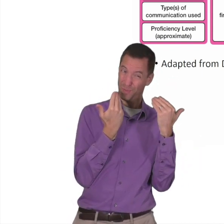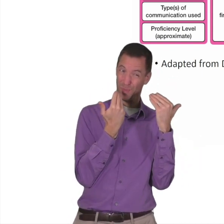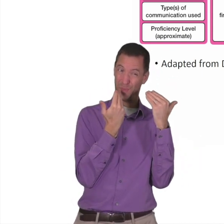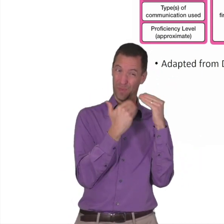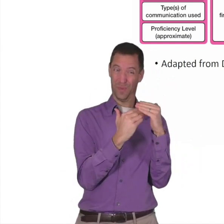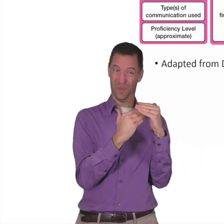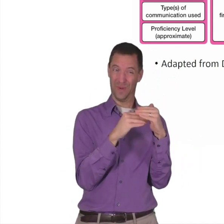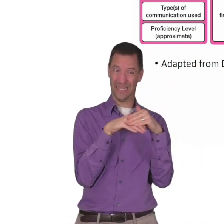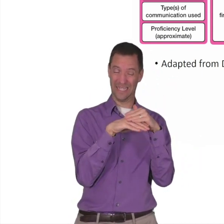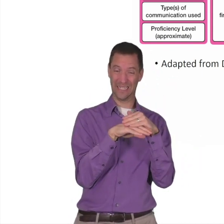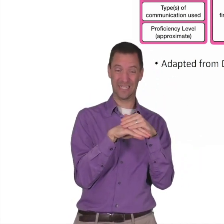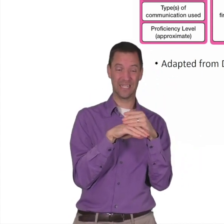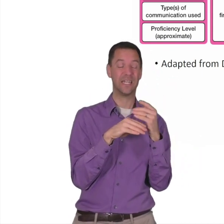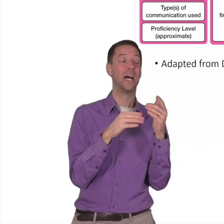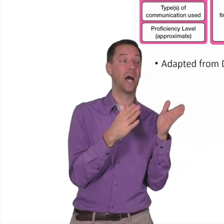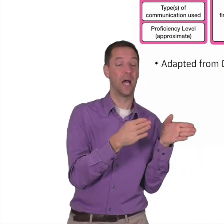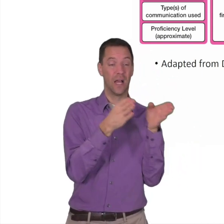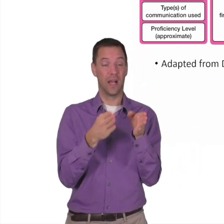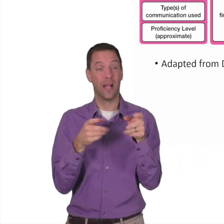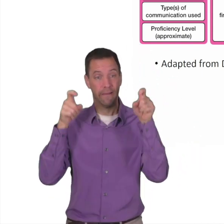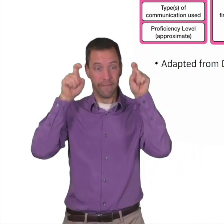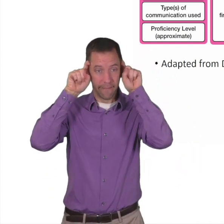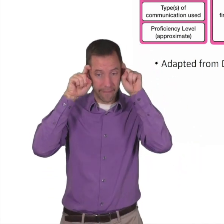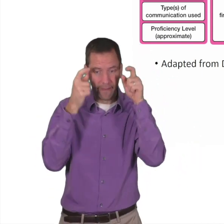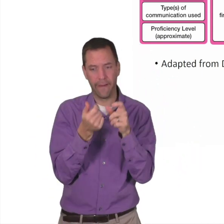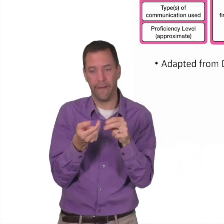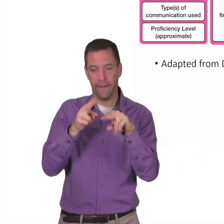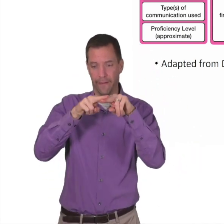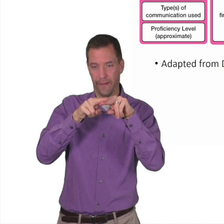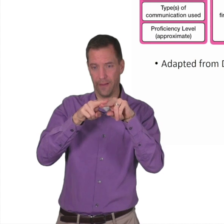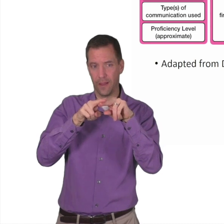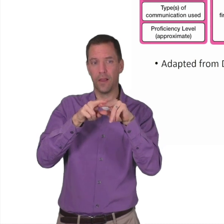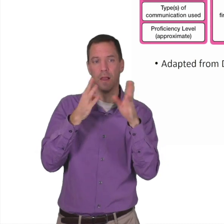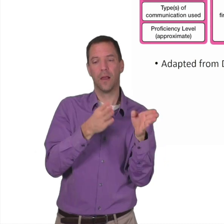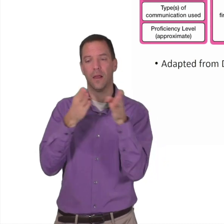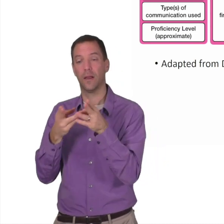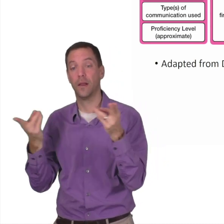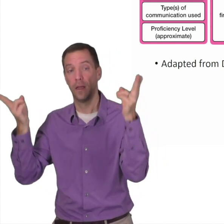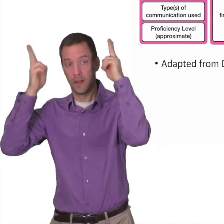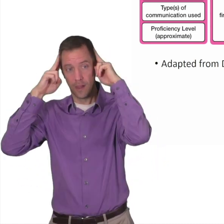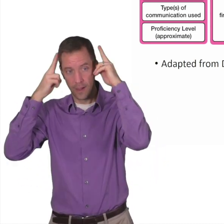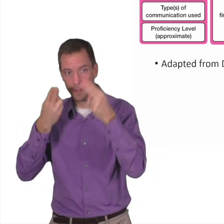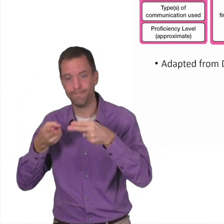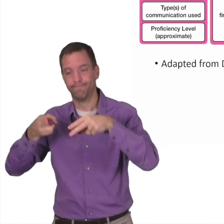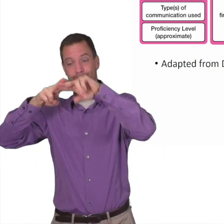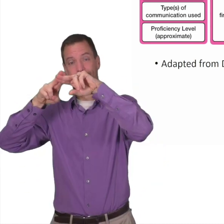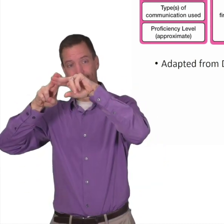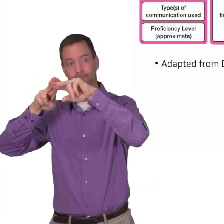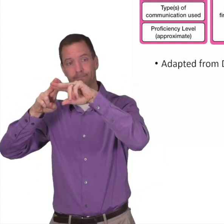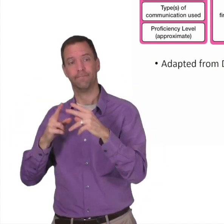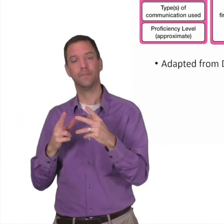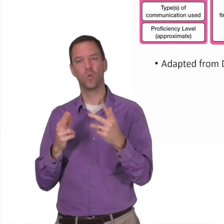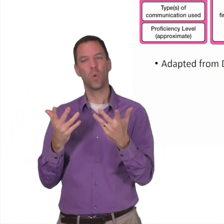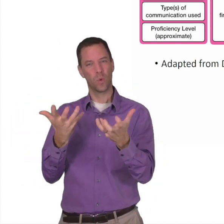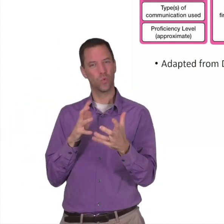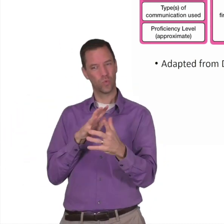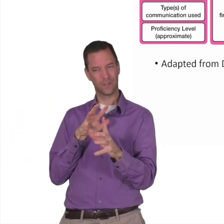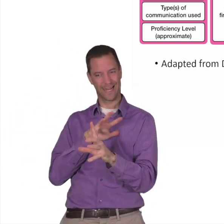to amplification, the child may have very little auditory access, but that may increase at amplification, and it may increase